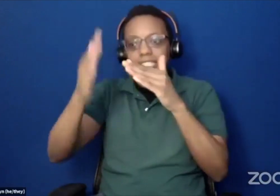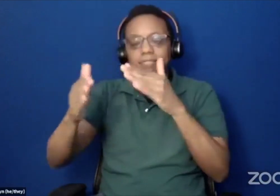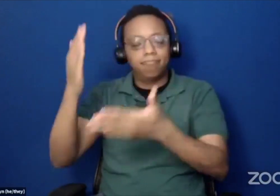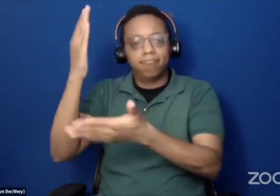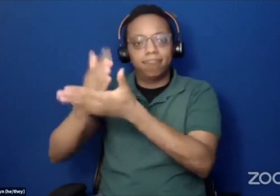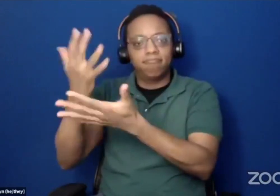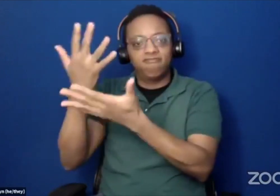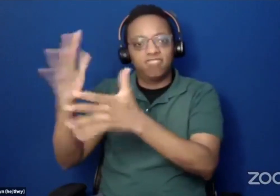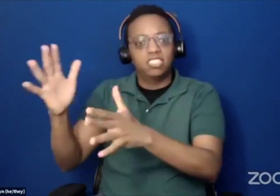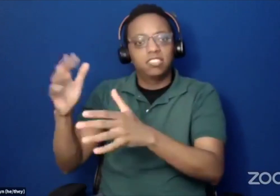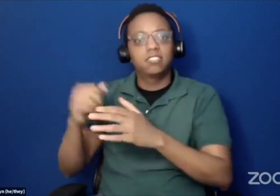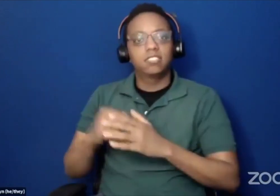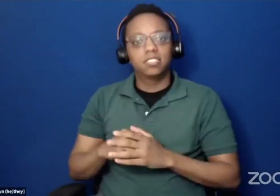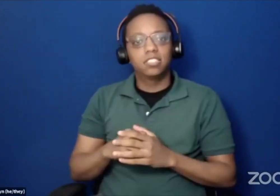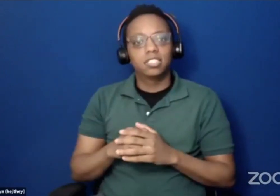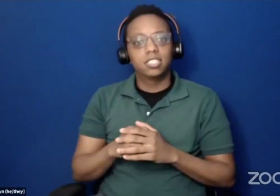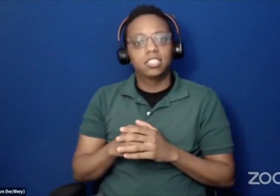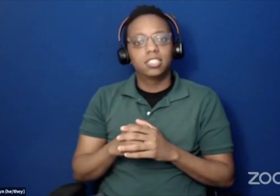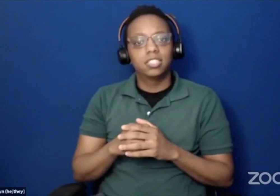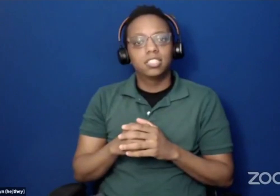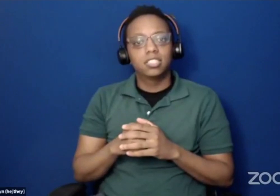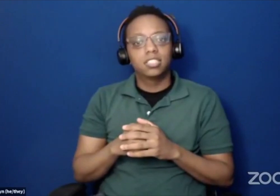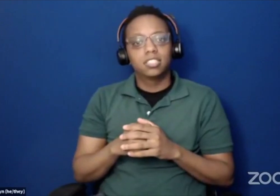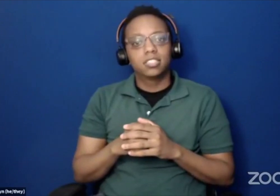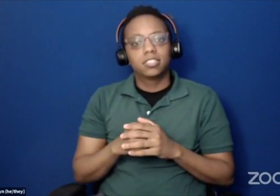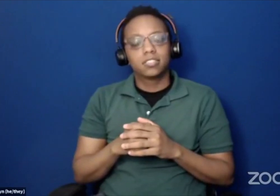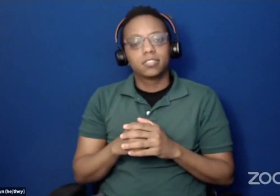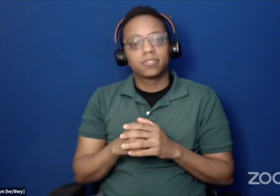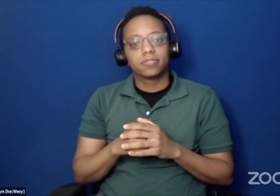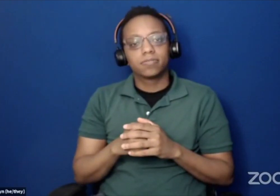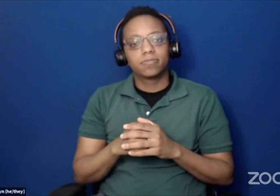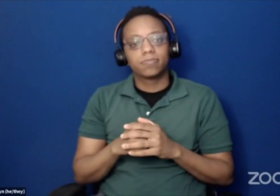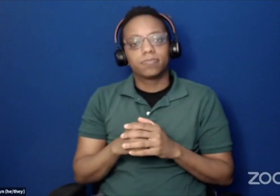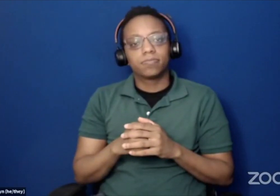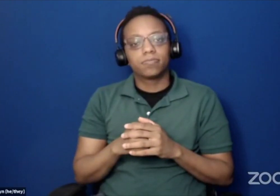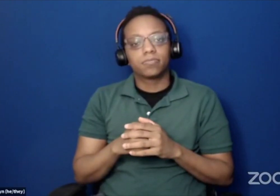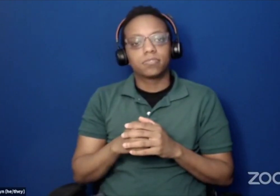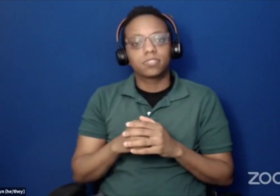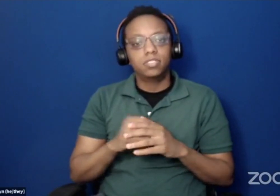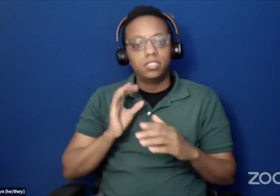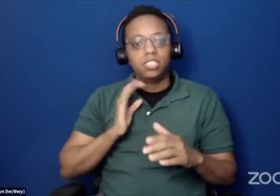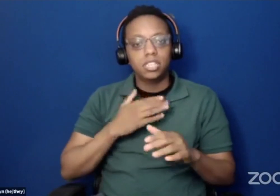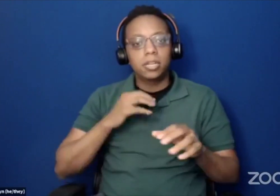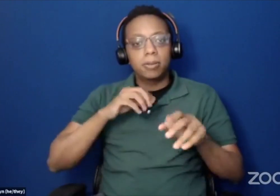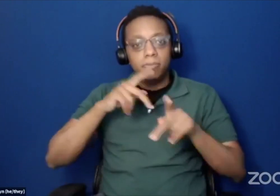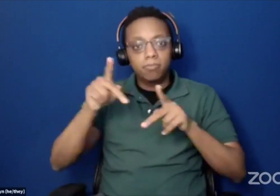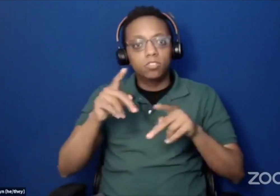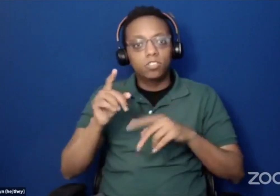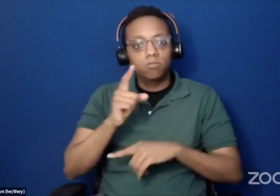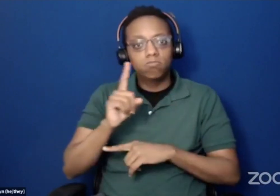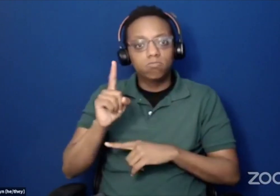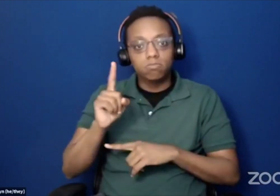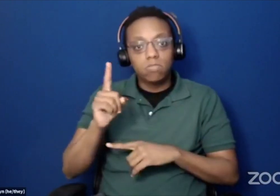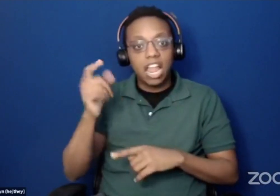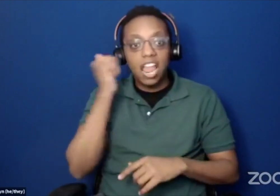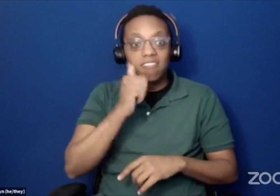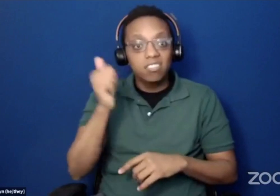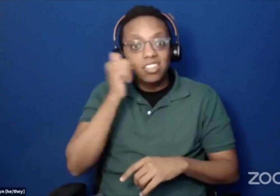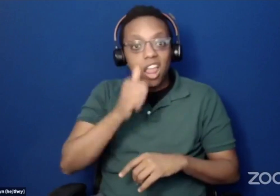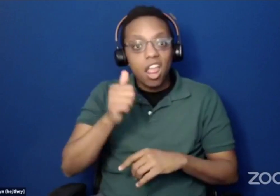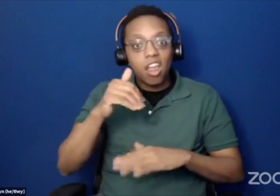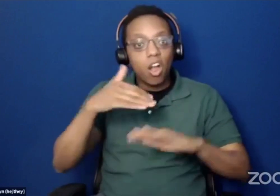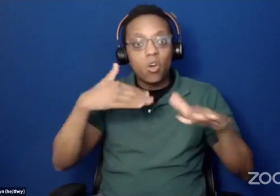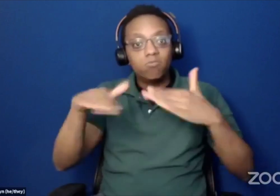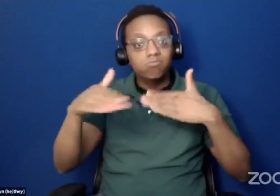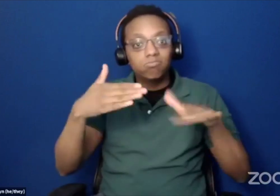to continue to allow people to walk the streets who continue to inflict violence upon us. These cases are not being solved. They're